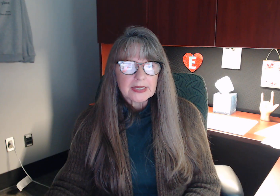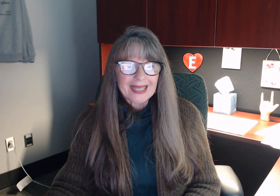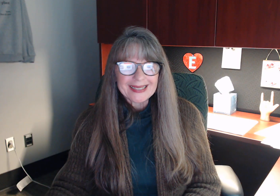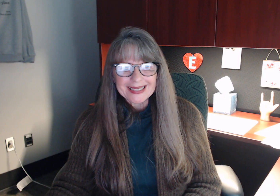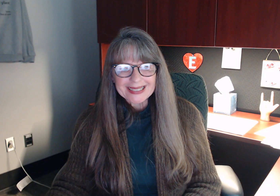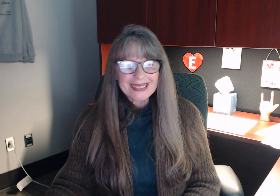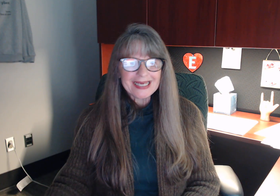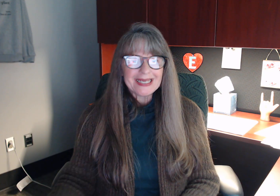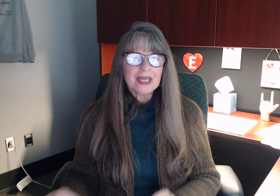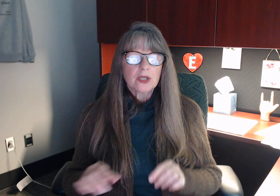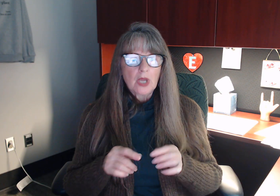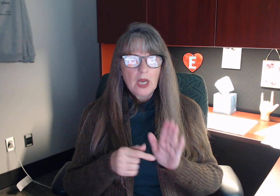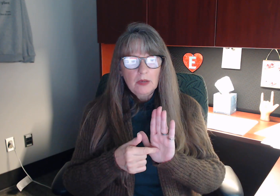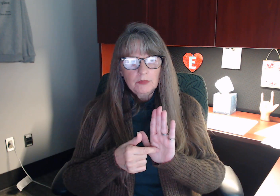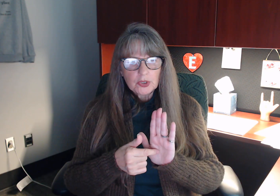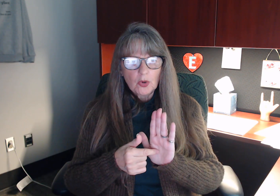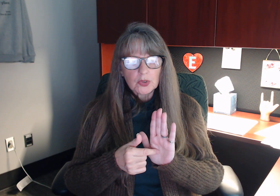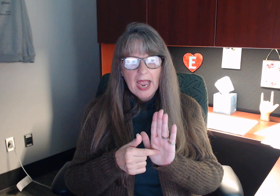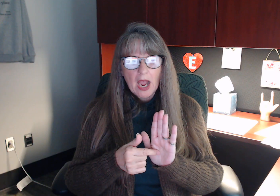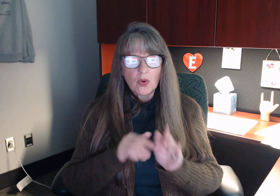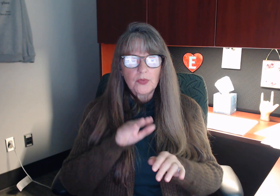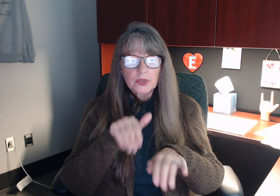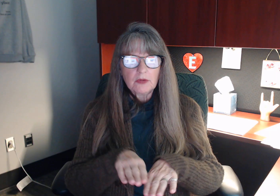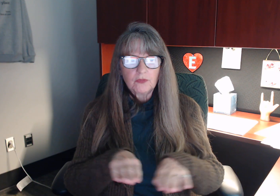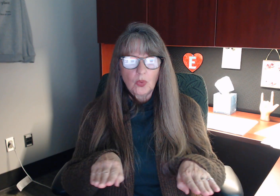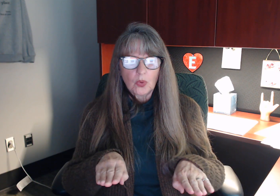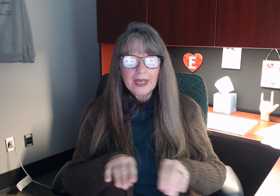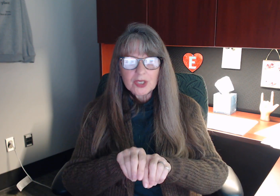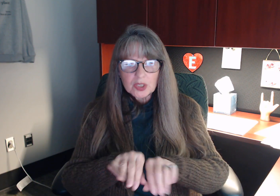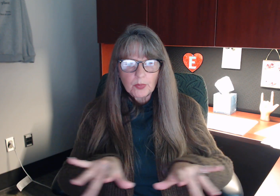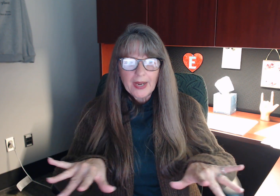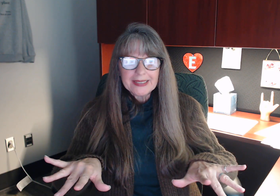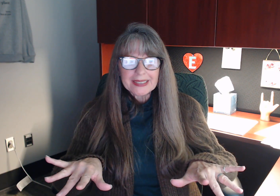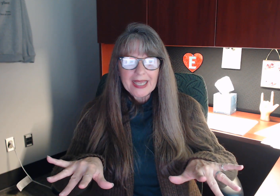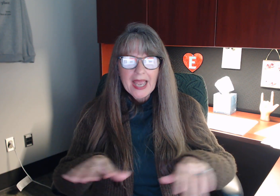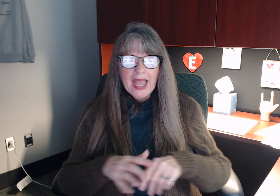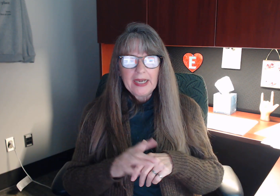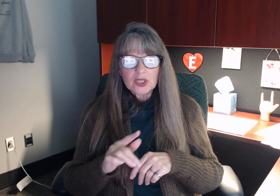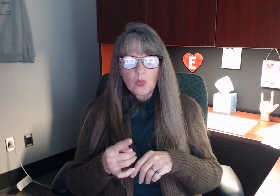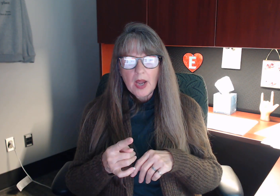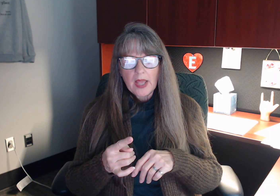Slide 16 shows how the seafloor spreads, and it's one